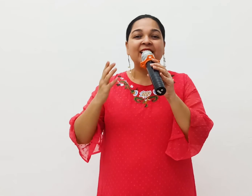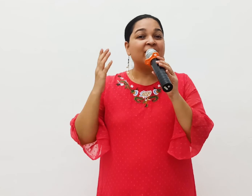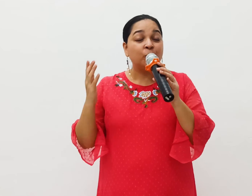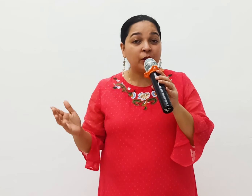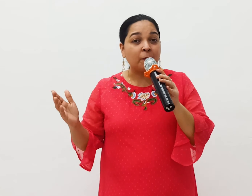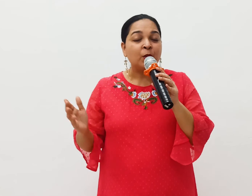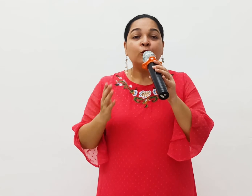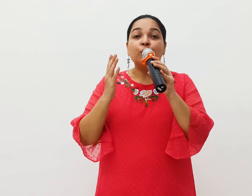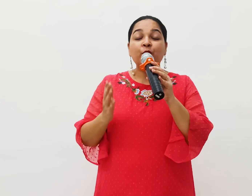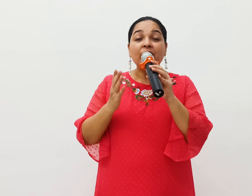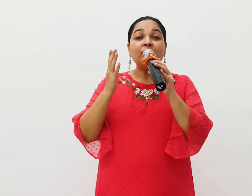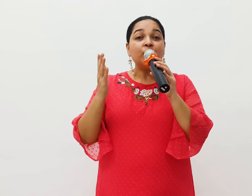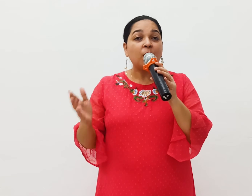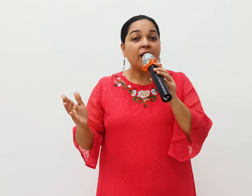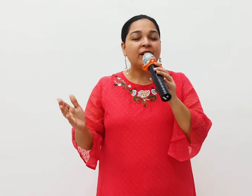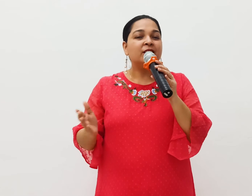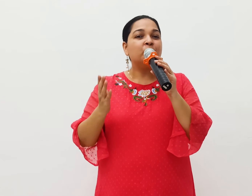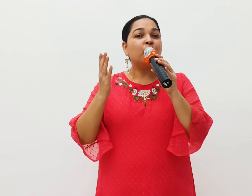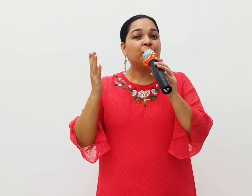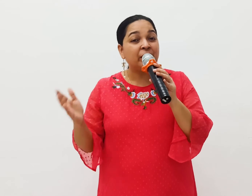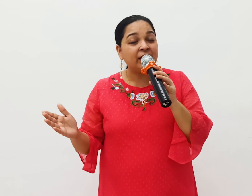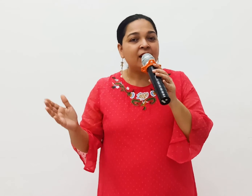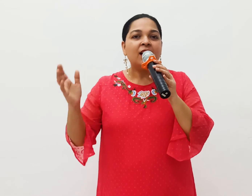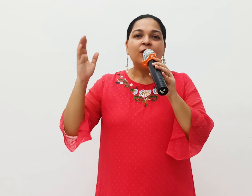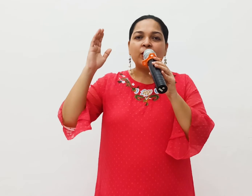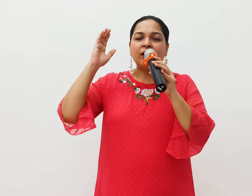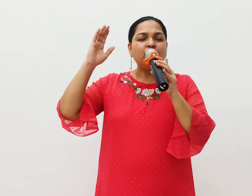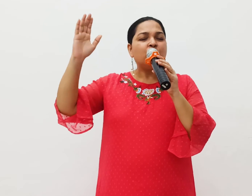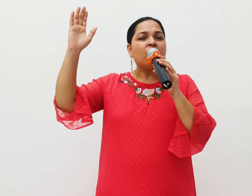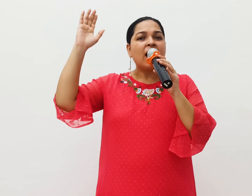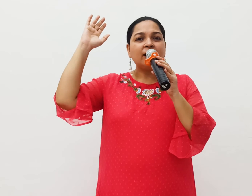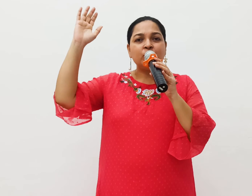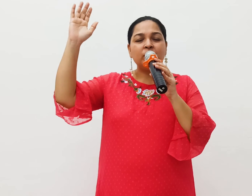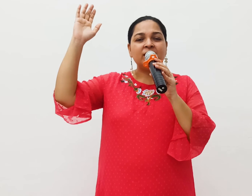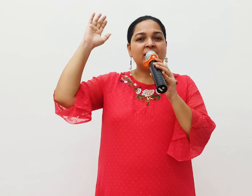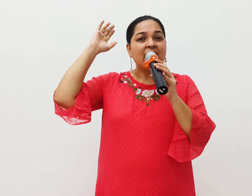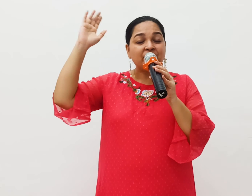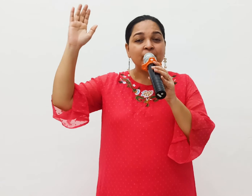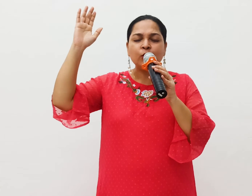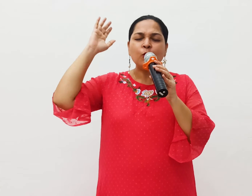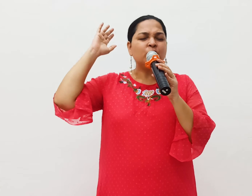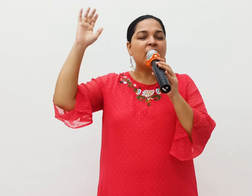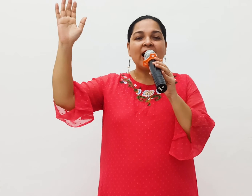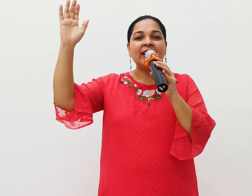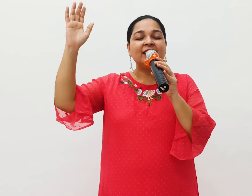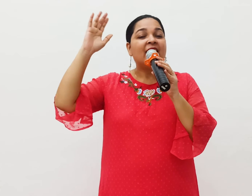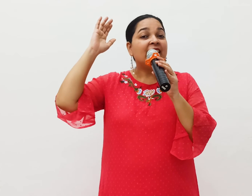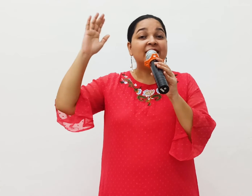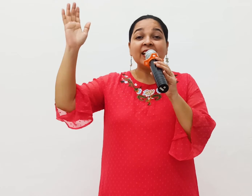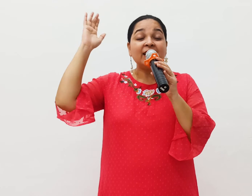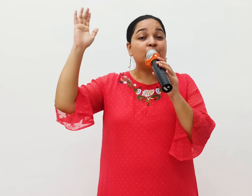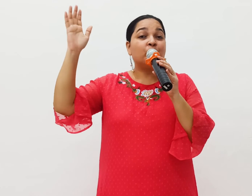Lord. Hallelujah. So wherever you are, rise up to your feet. You can lift up your hand towards heaven, close your